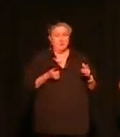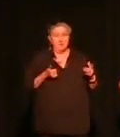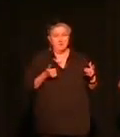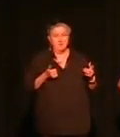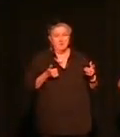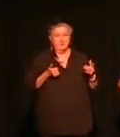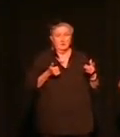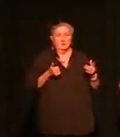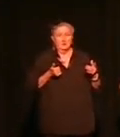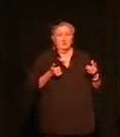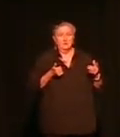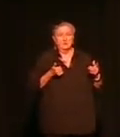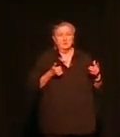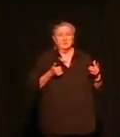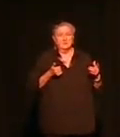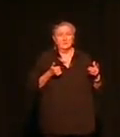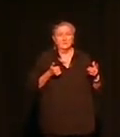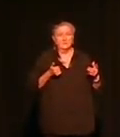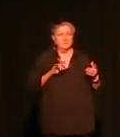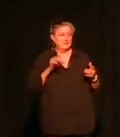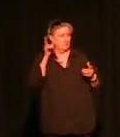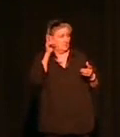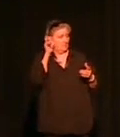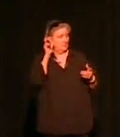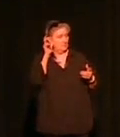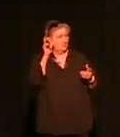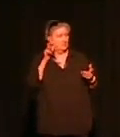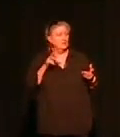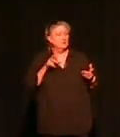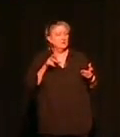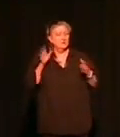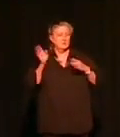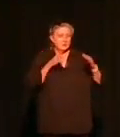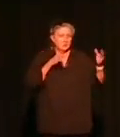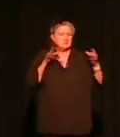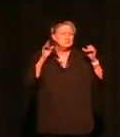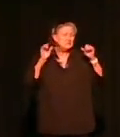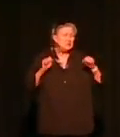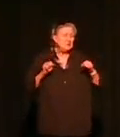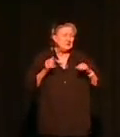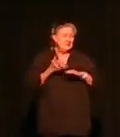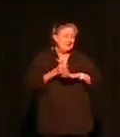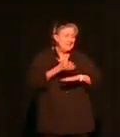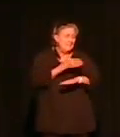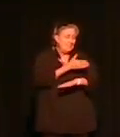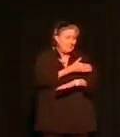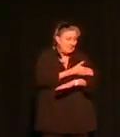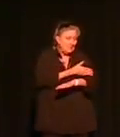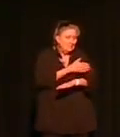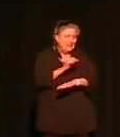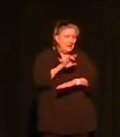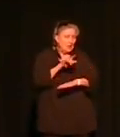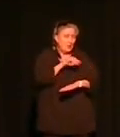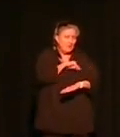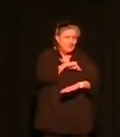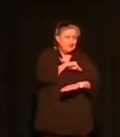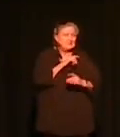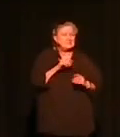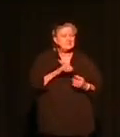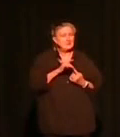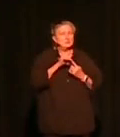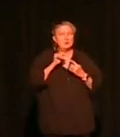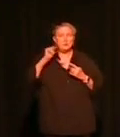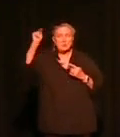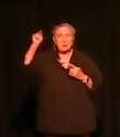tomorrow is, as you heard, the winds could improve air quality, especially in the northern part of the